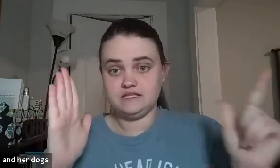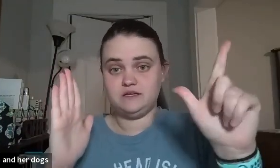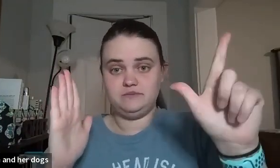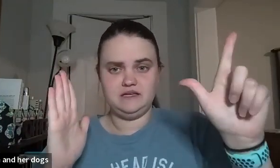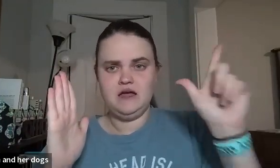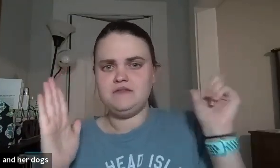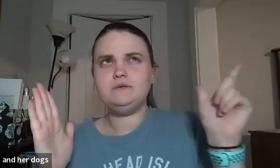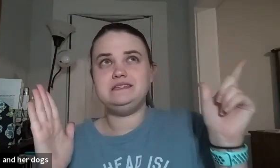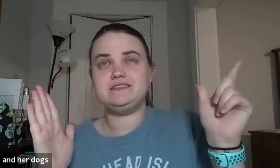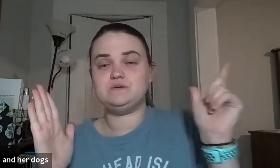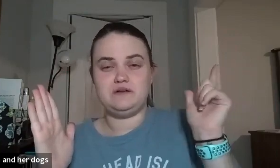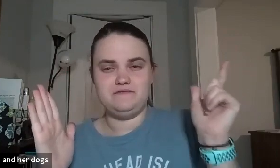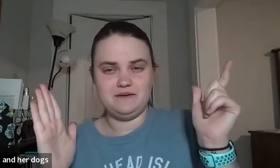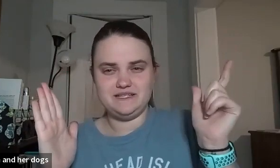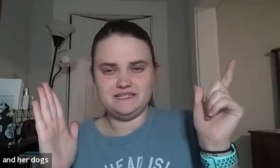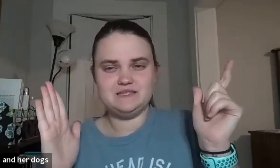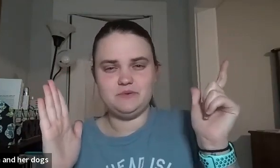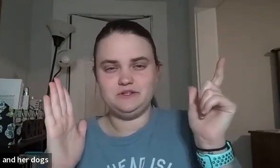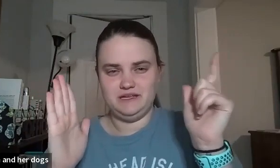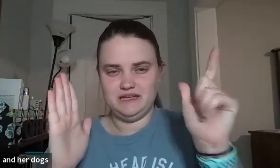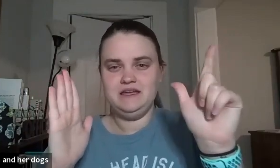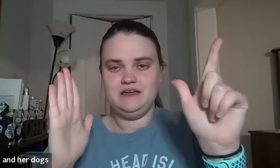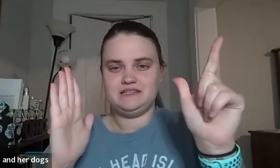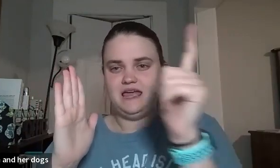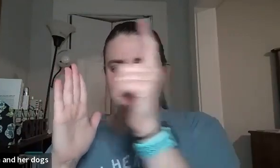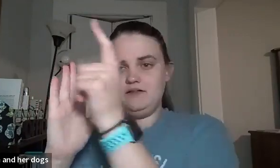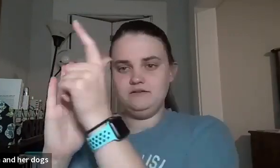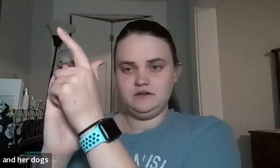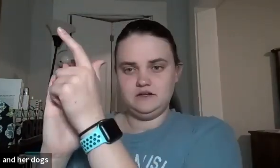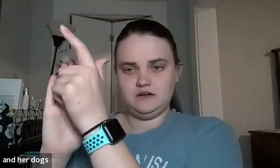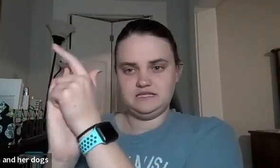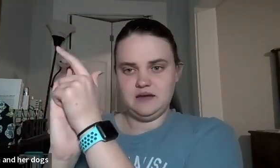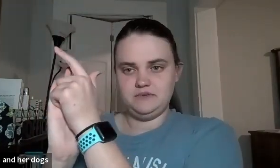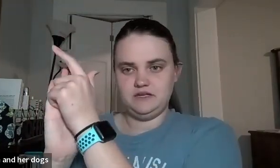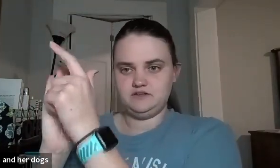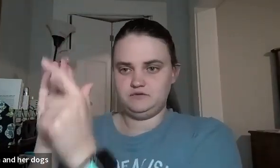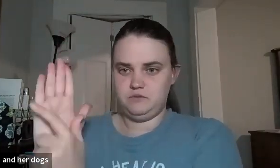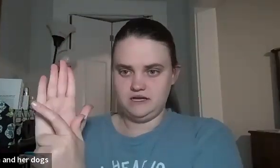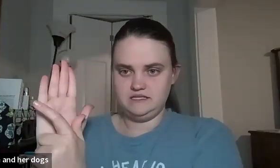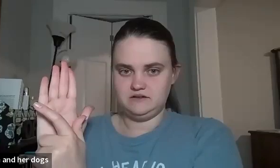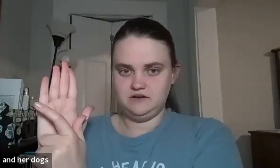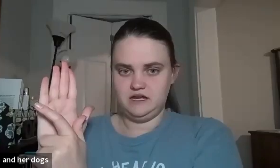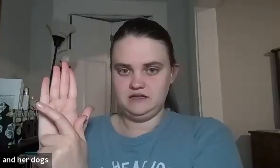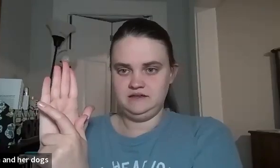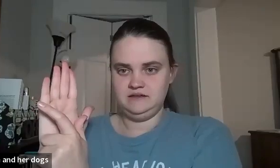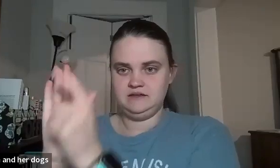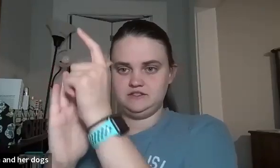going to be, I think we did this with our family signs, but we'll do it again. That L, you're going to tap it twice on your hand.